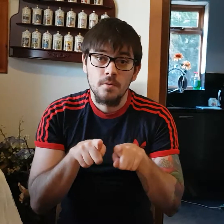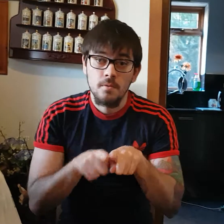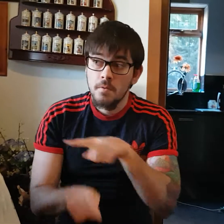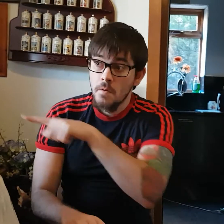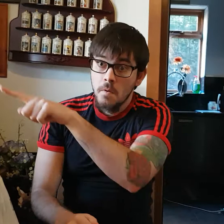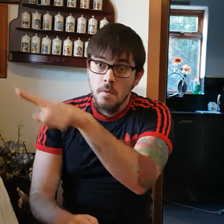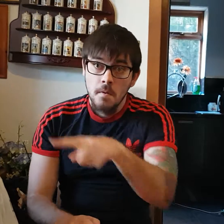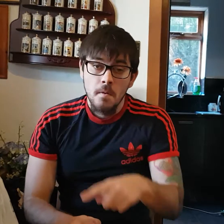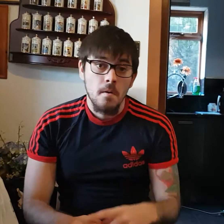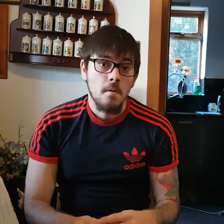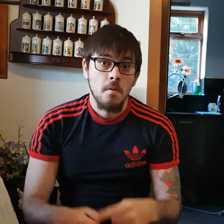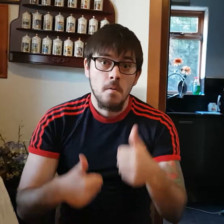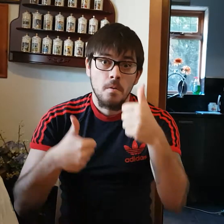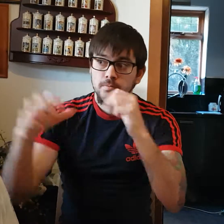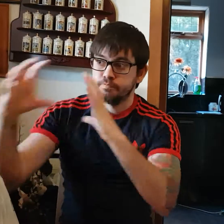So at ELDS they were deaf also.